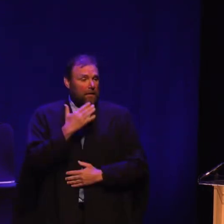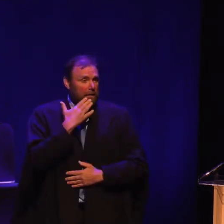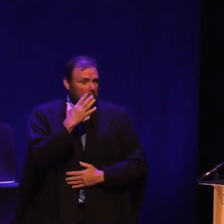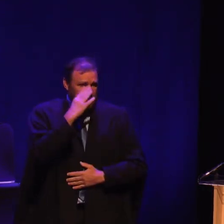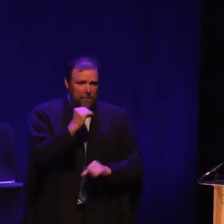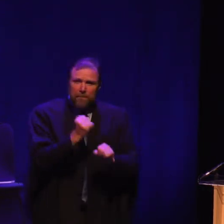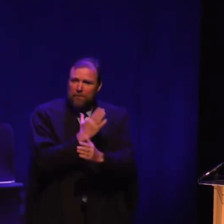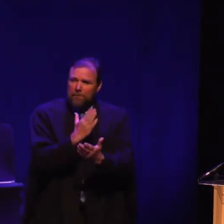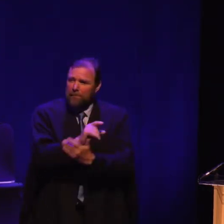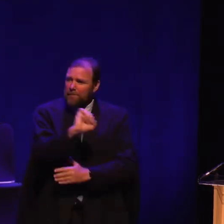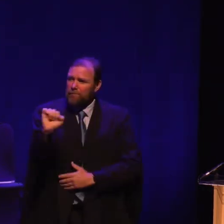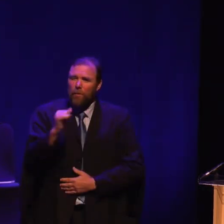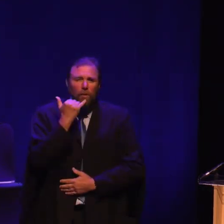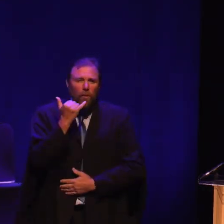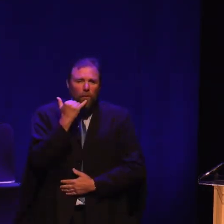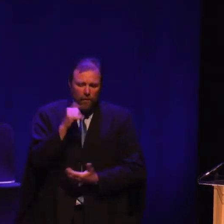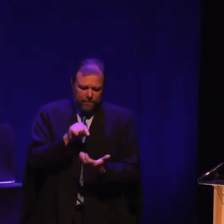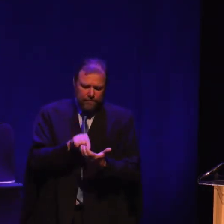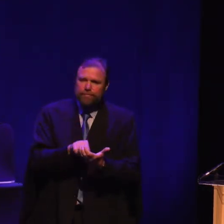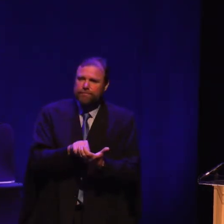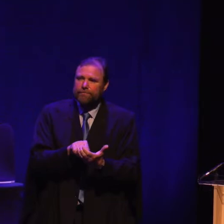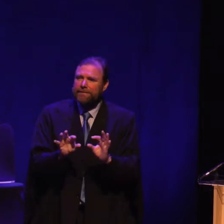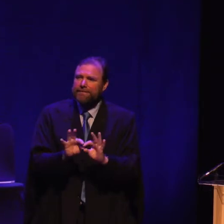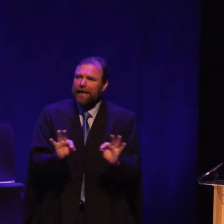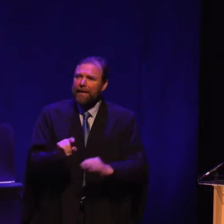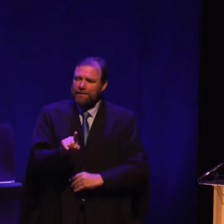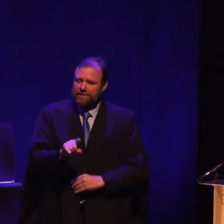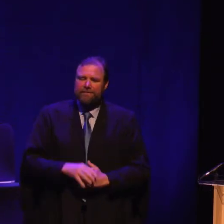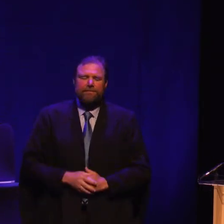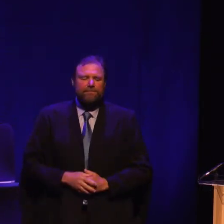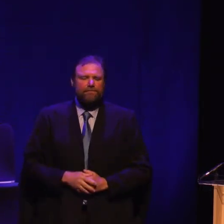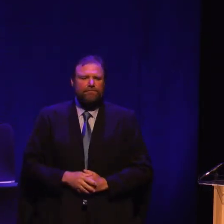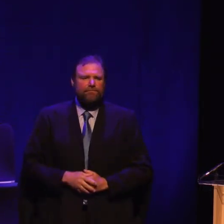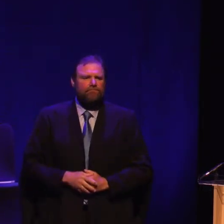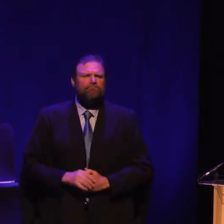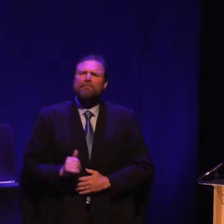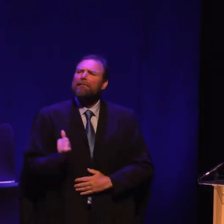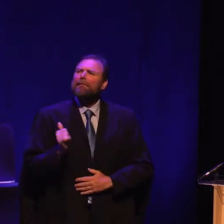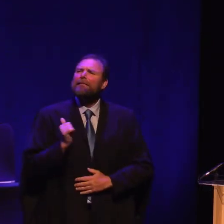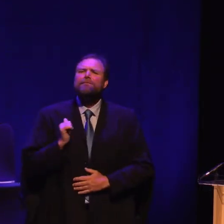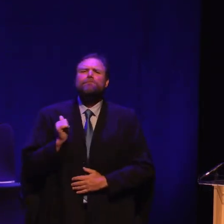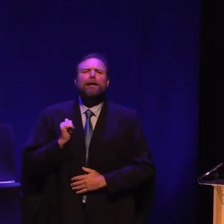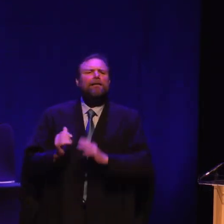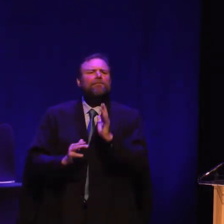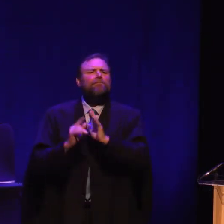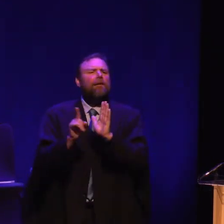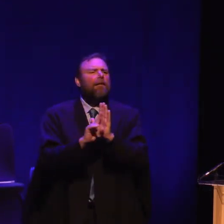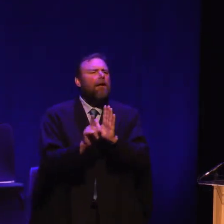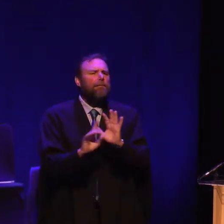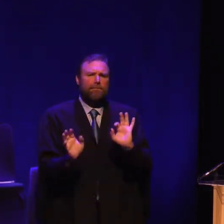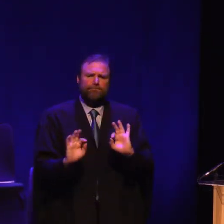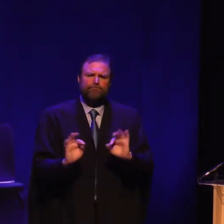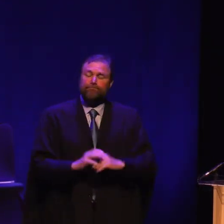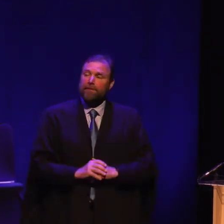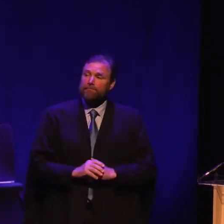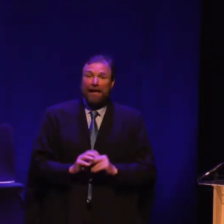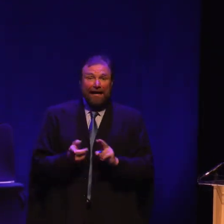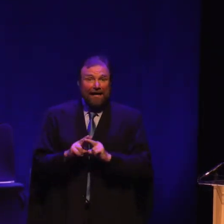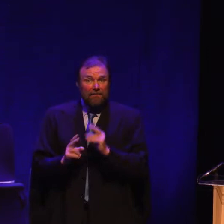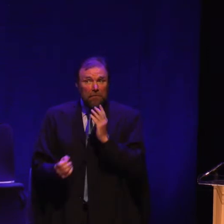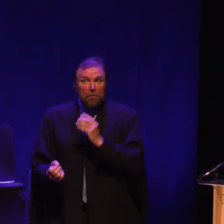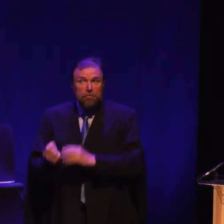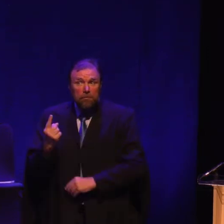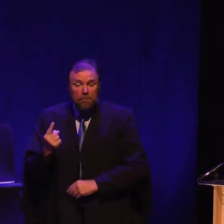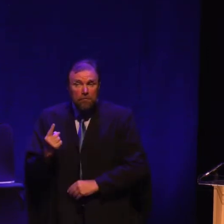your mobile phone is on silent for the ceremony? We do not expect any fire alarms today, but should the unexpected happen,